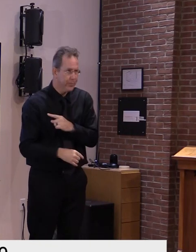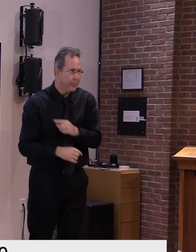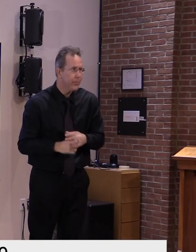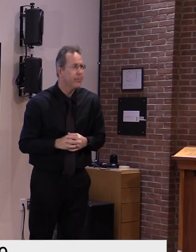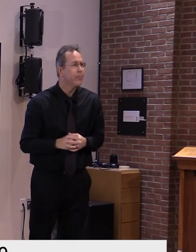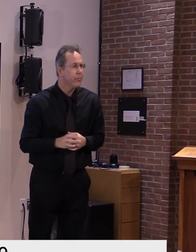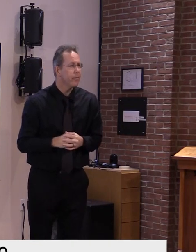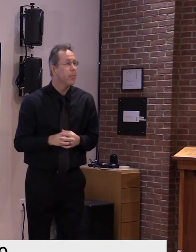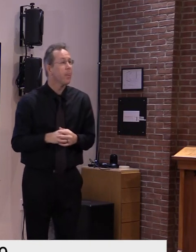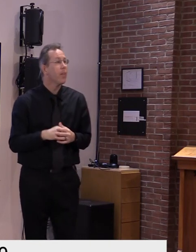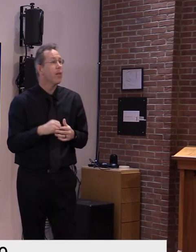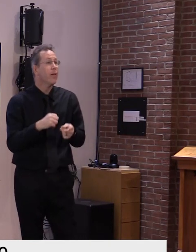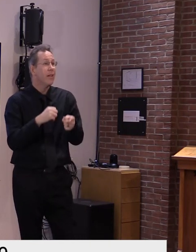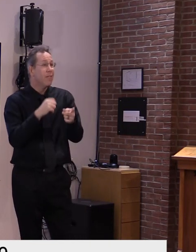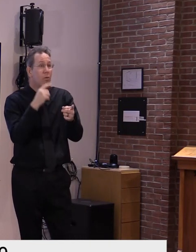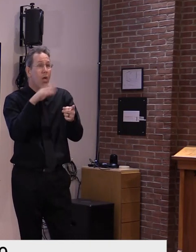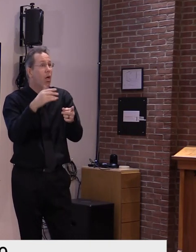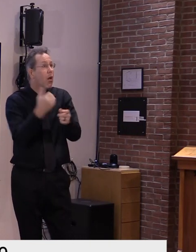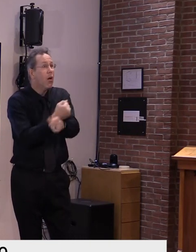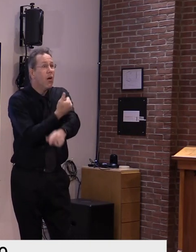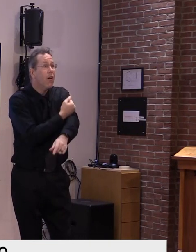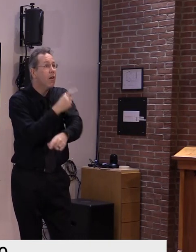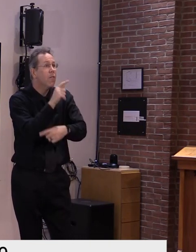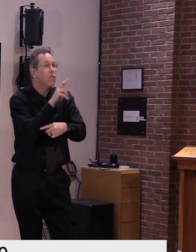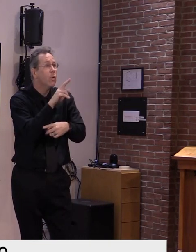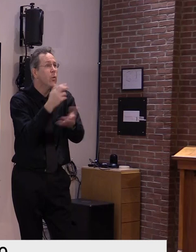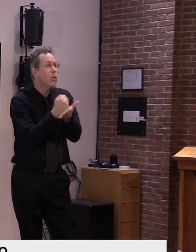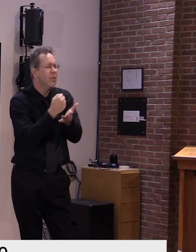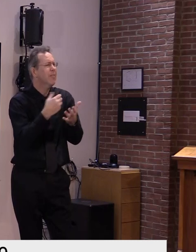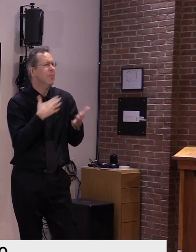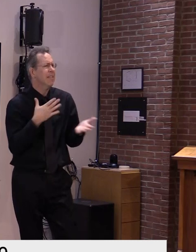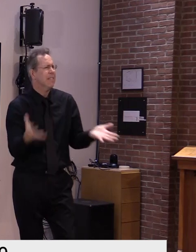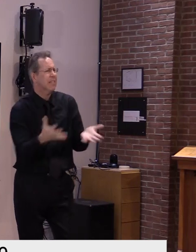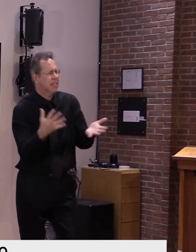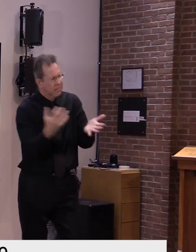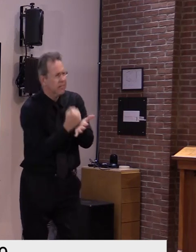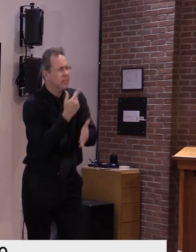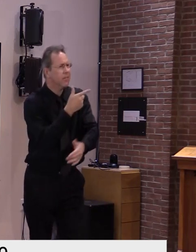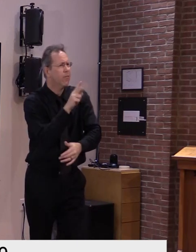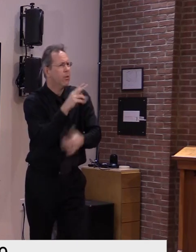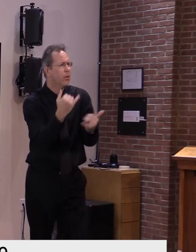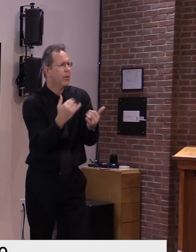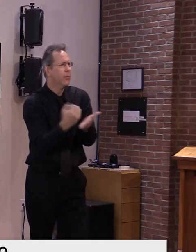still certainly time to do so. And with that, I will turn it over to Dr. Levine.